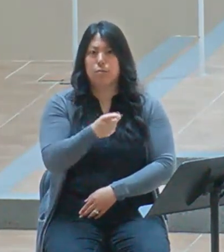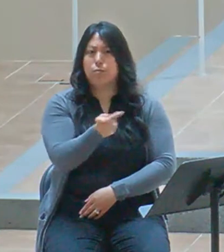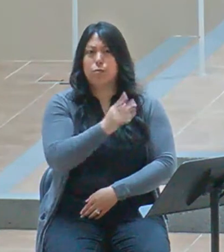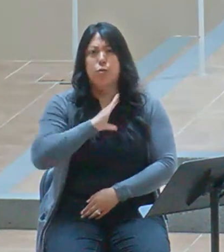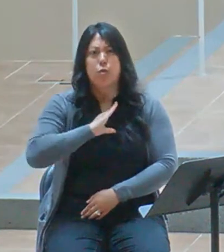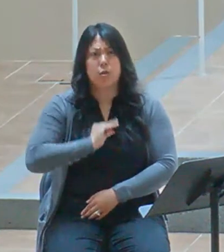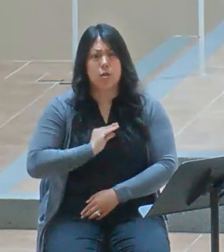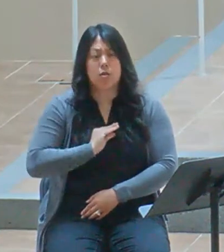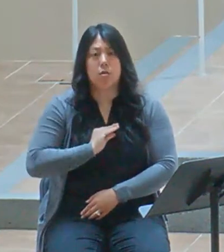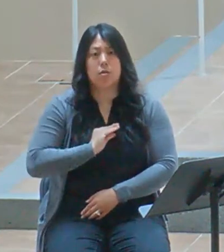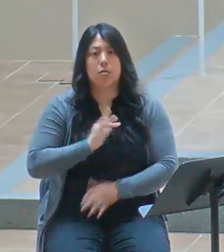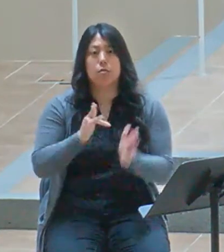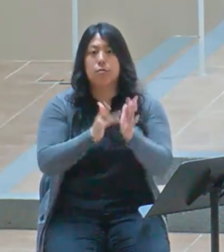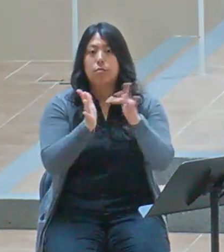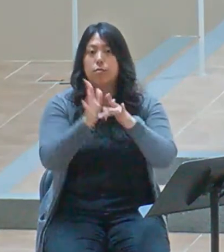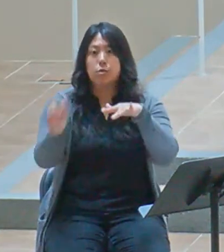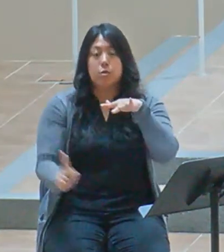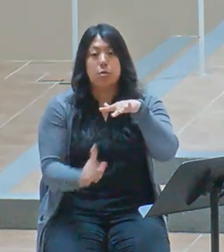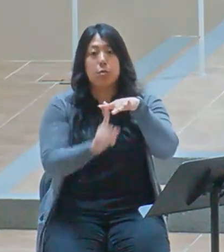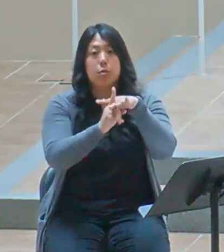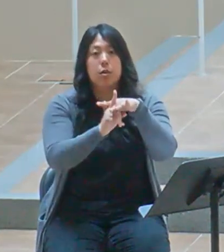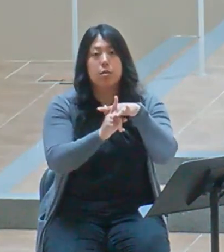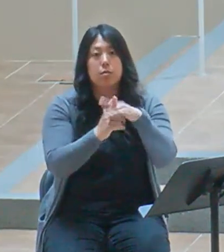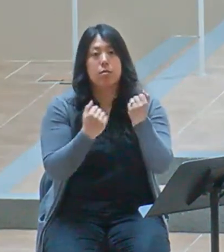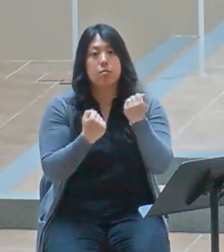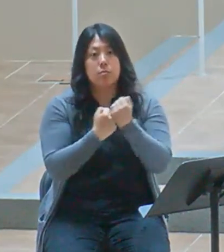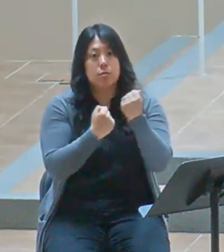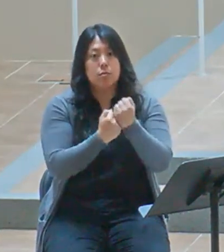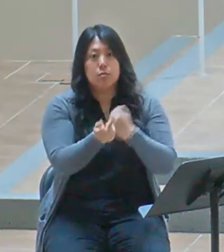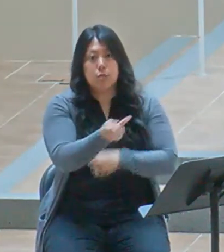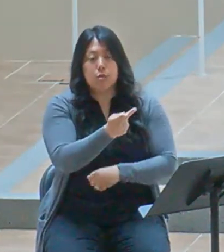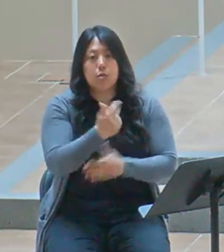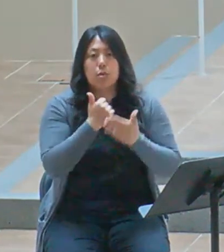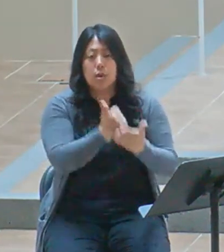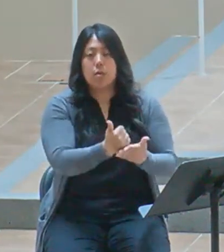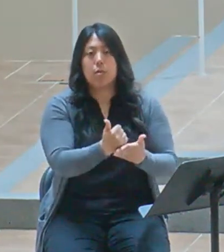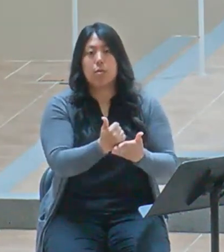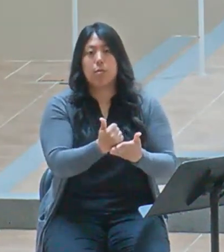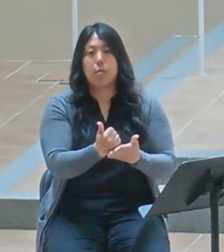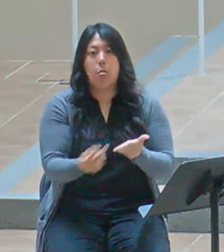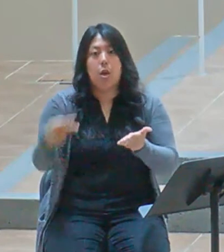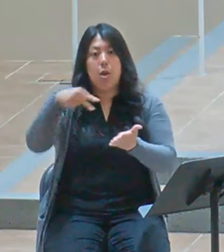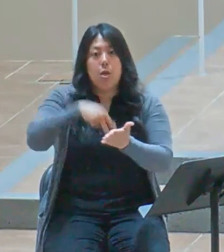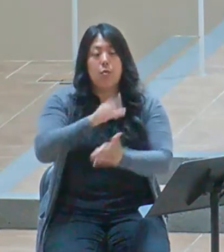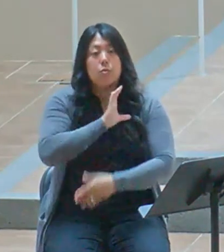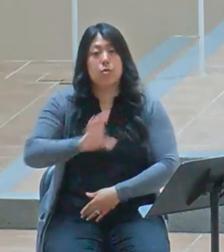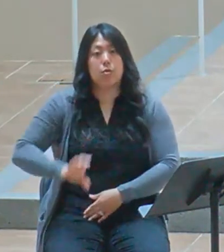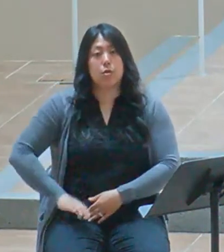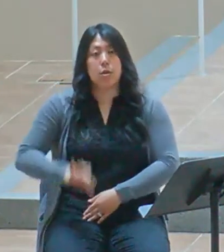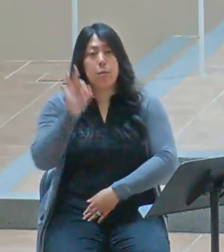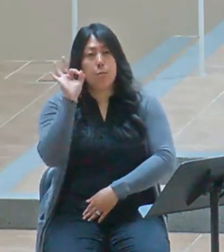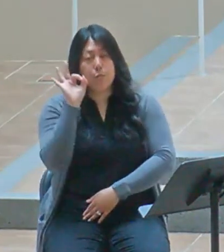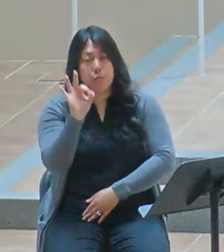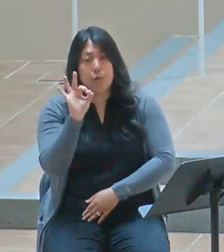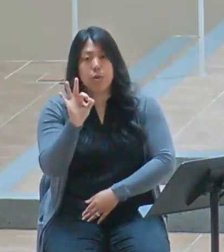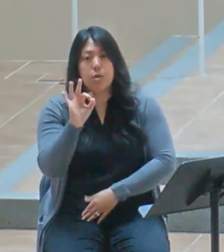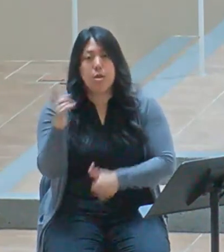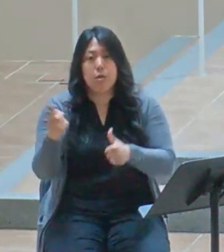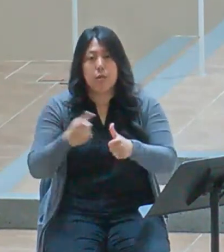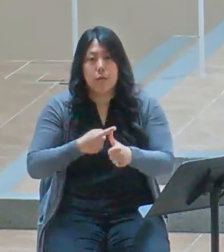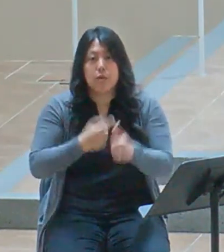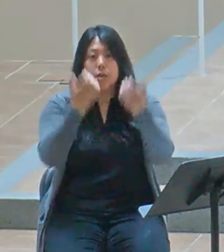Jesus appears to them, comes to their aid. The risen Christ preaches the very